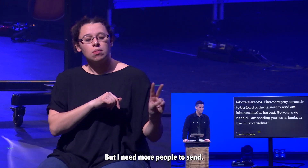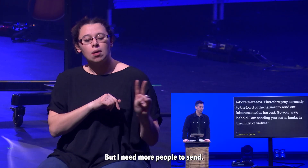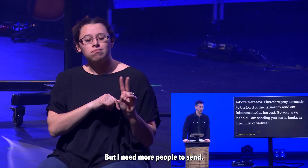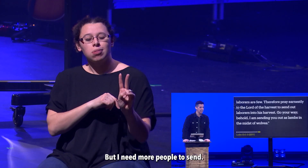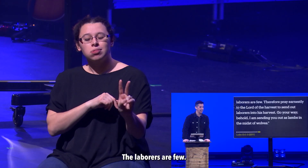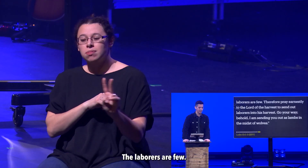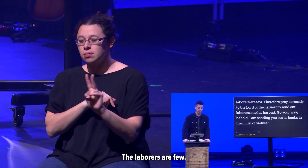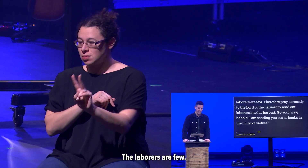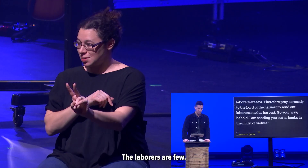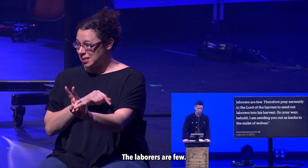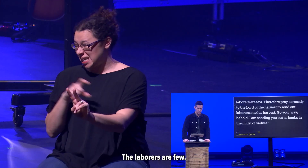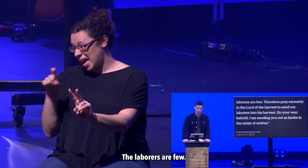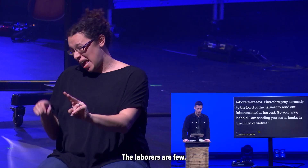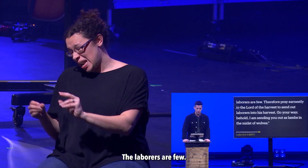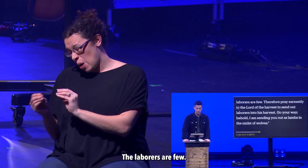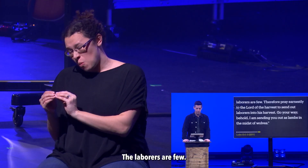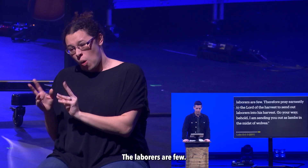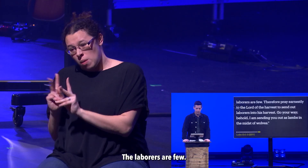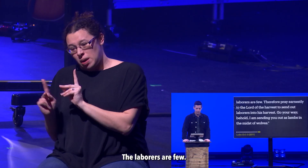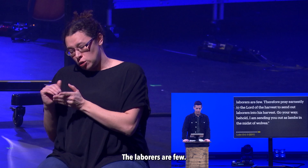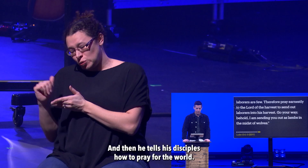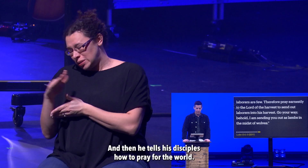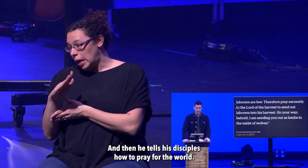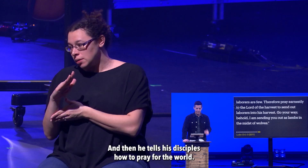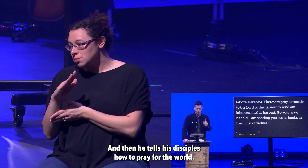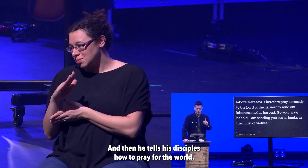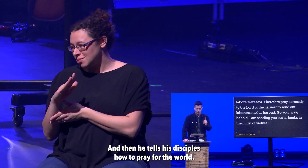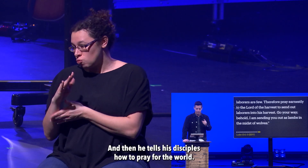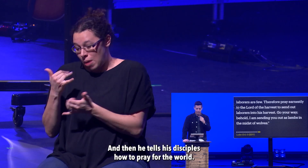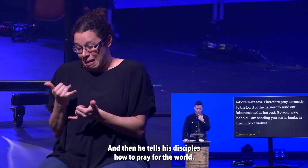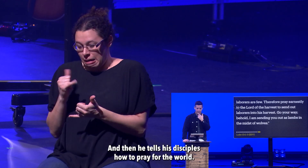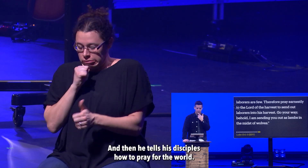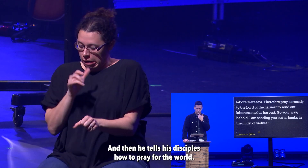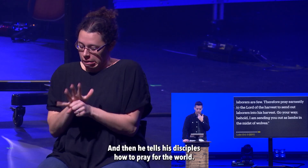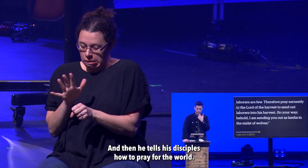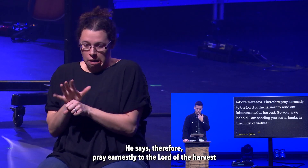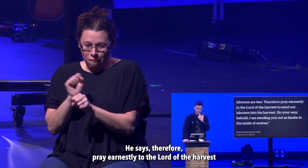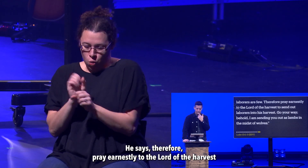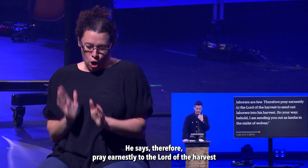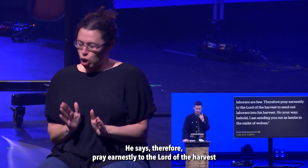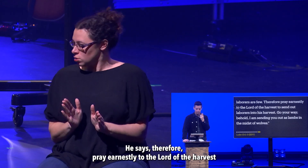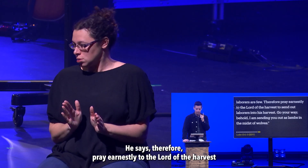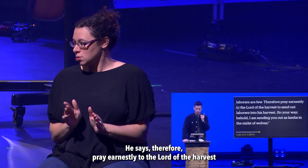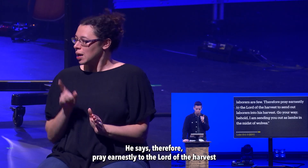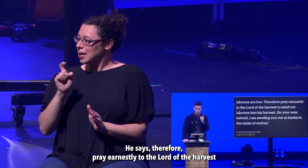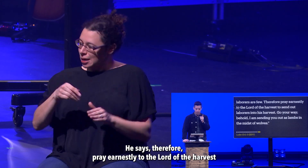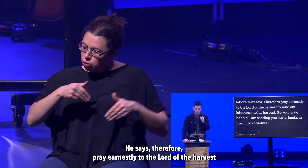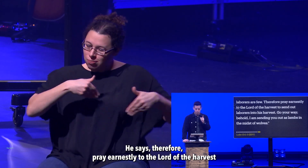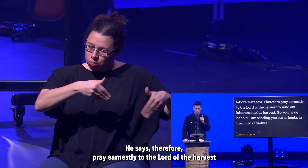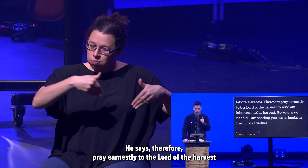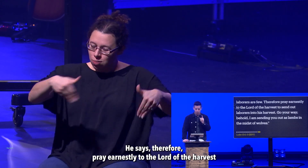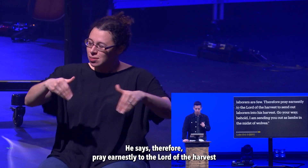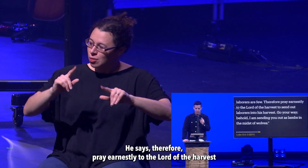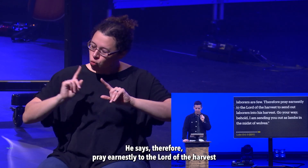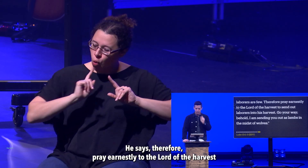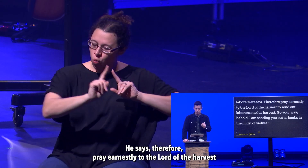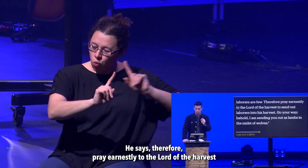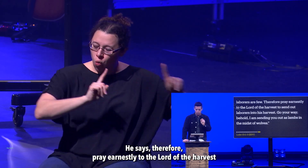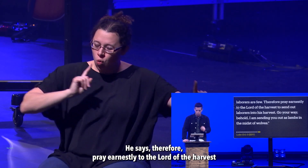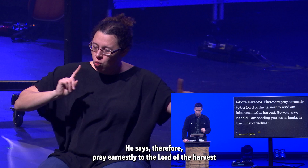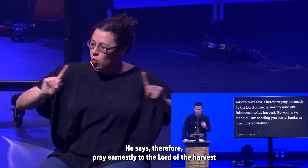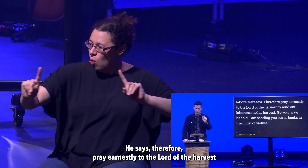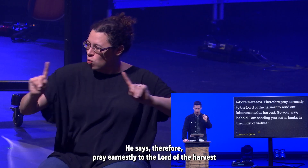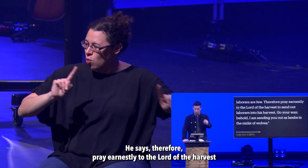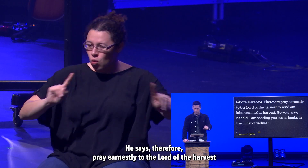more people to send. The laborers are few. And then he tells his disciples how to pray for the world. He says this, therefore, pray earnestly to